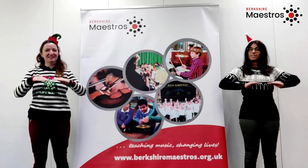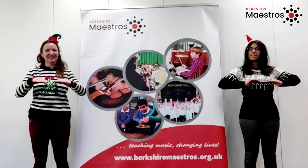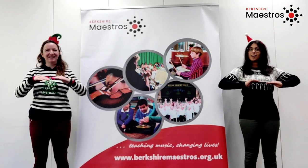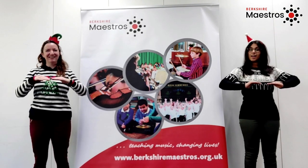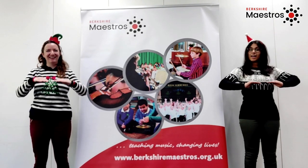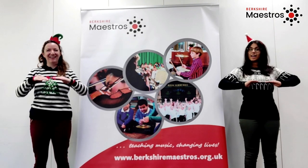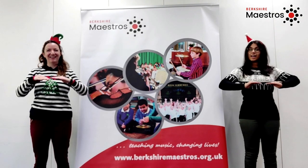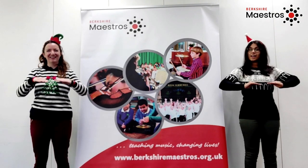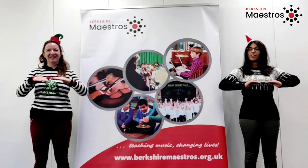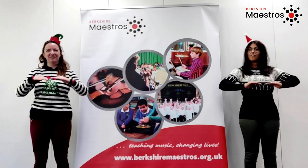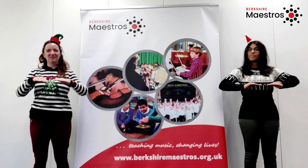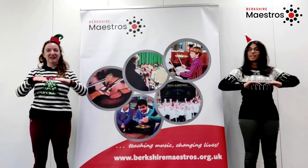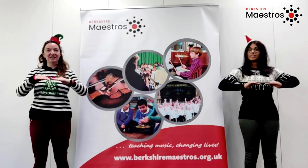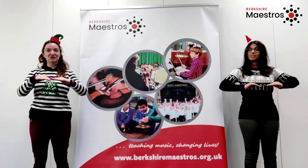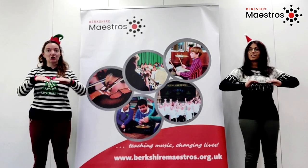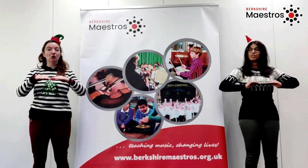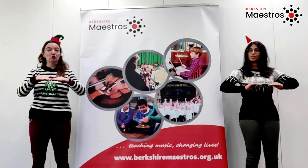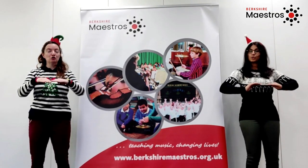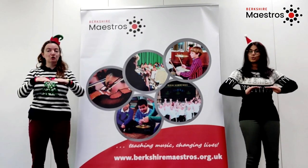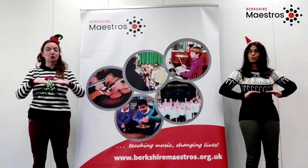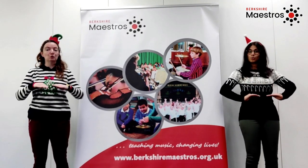Elevator, elevator,